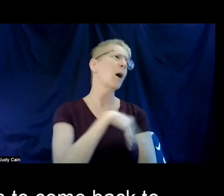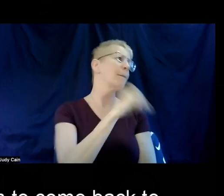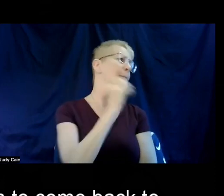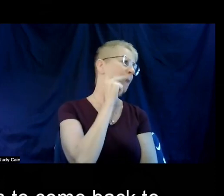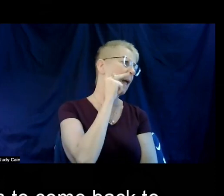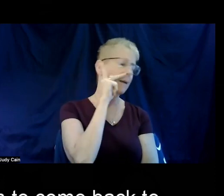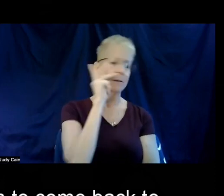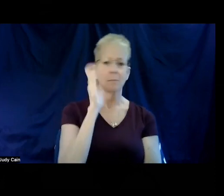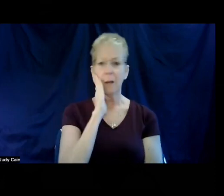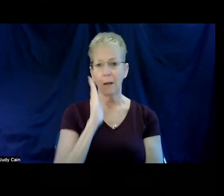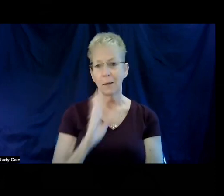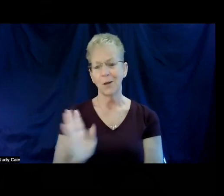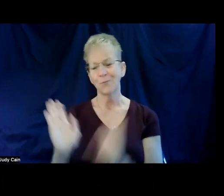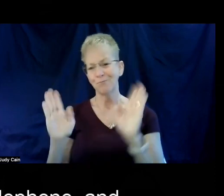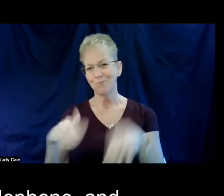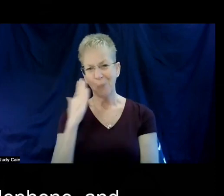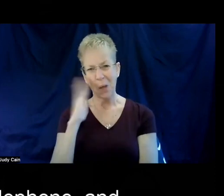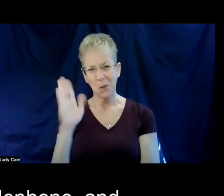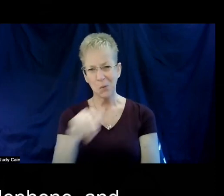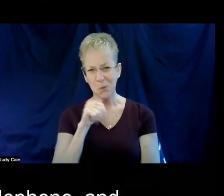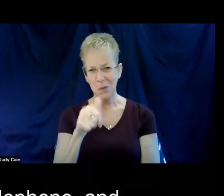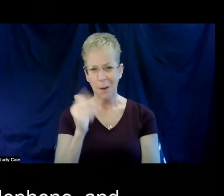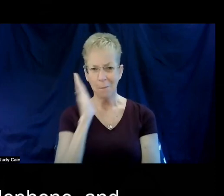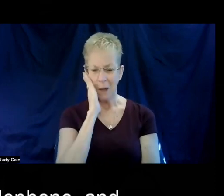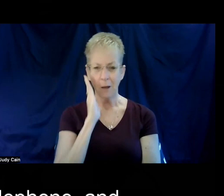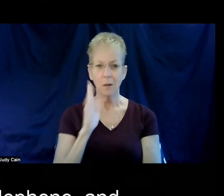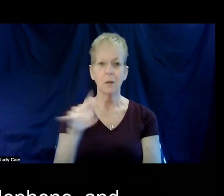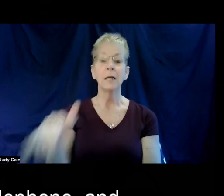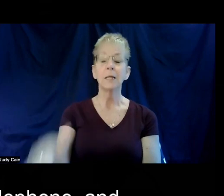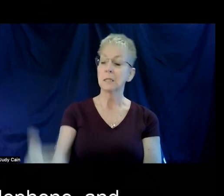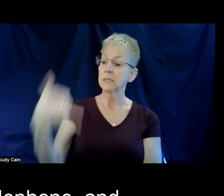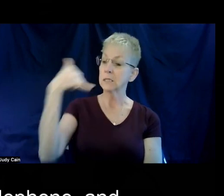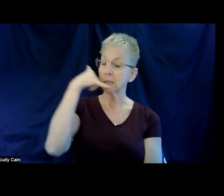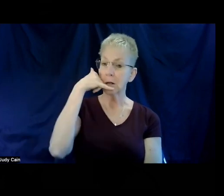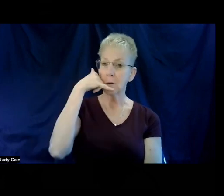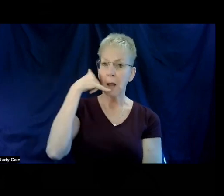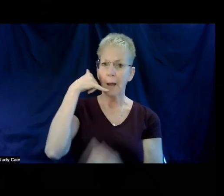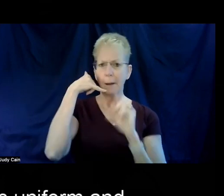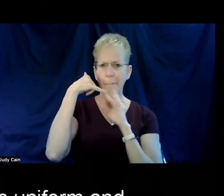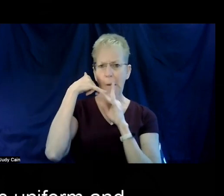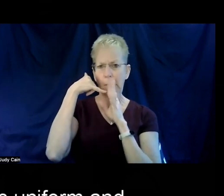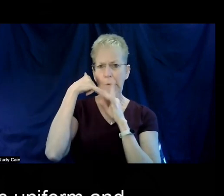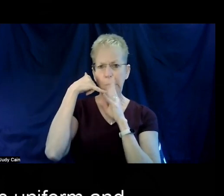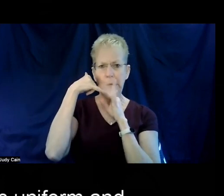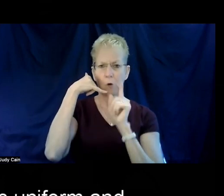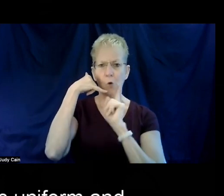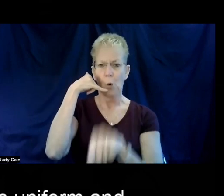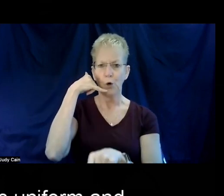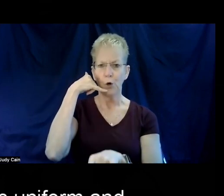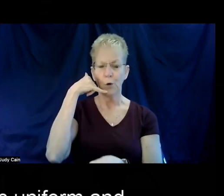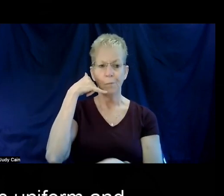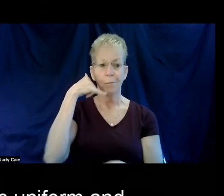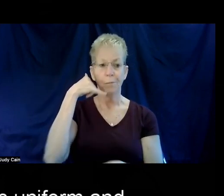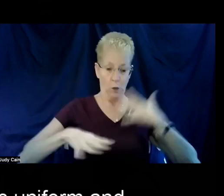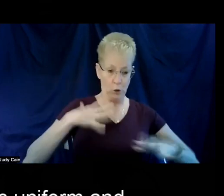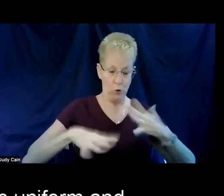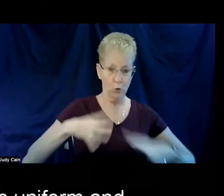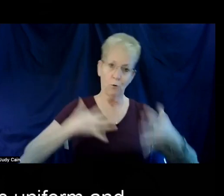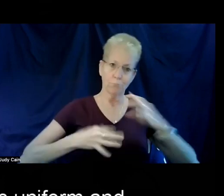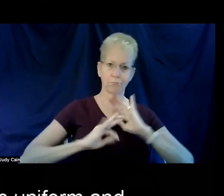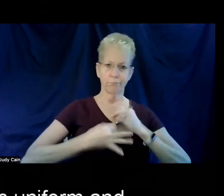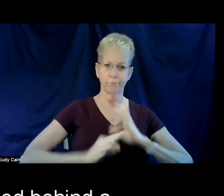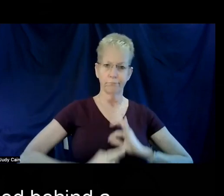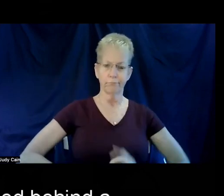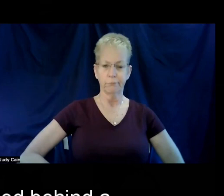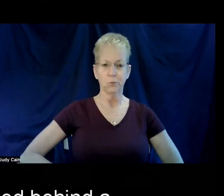knew that wasn't going to happen. He picked up the telephone and barked out an order. Then he threw on his uniform and watched the slow